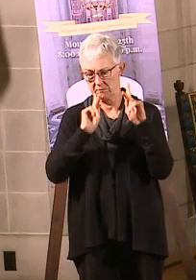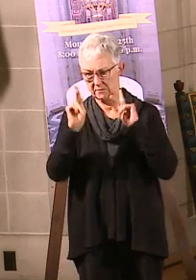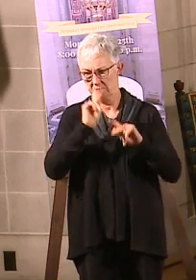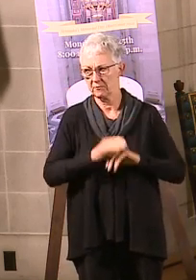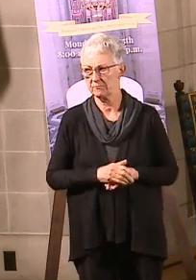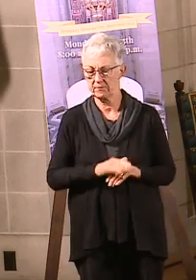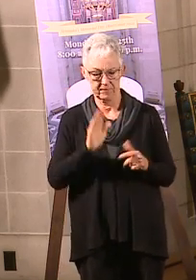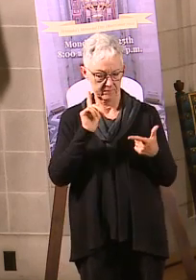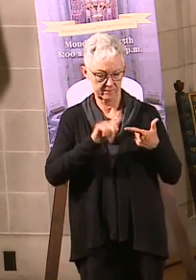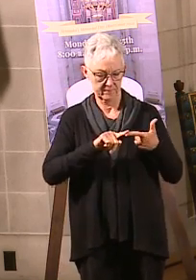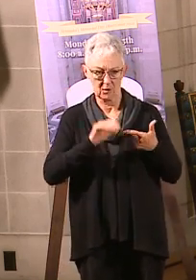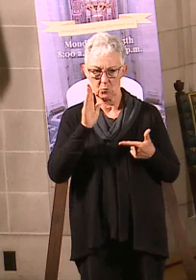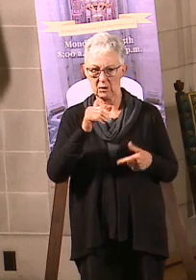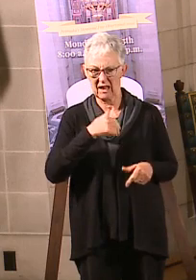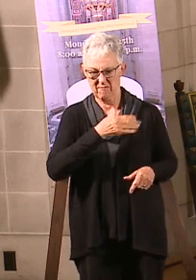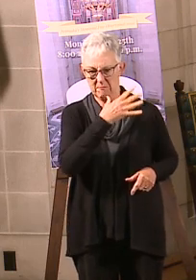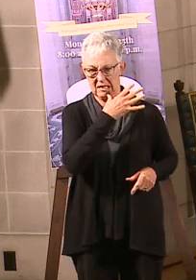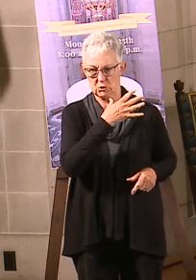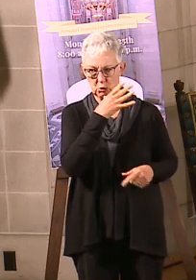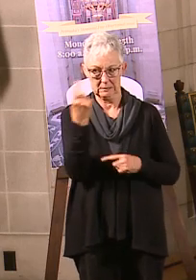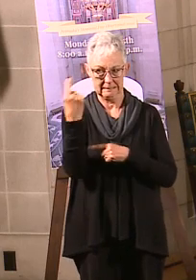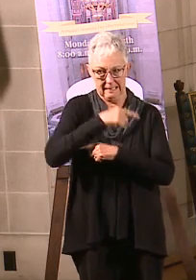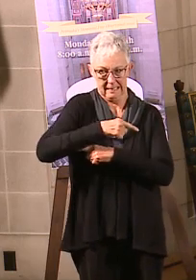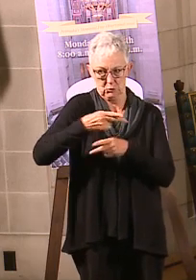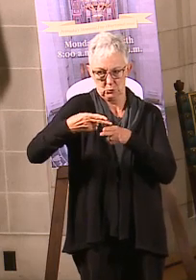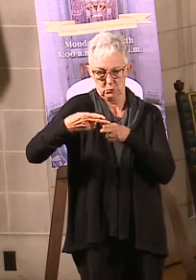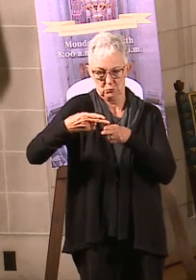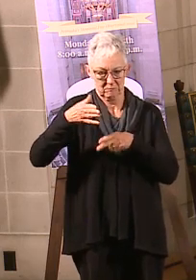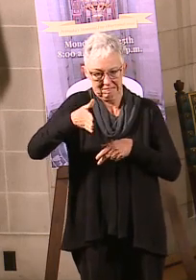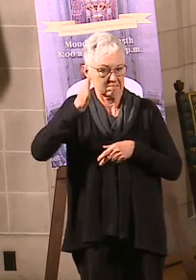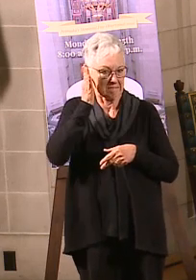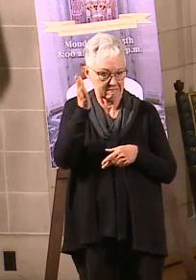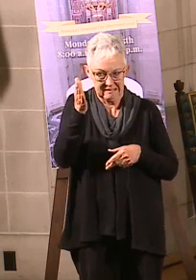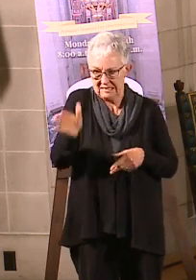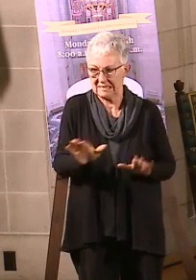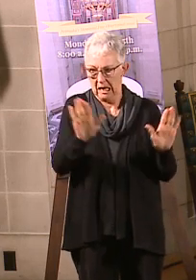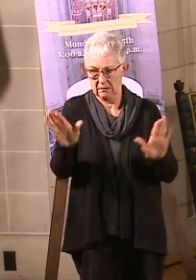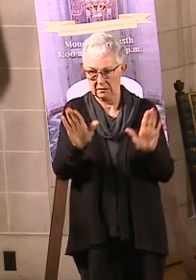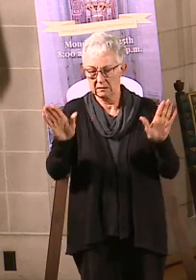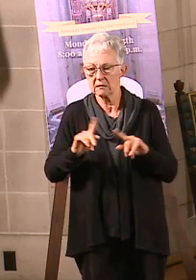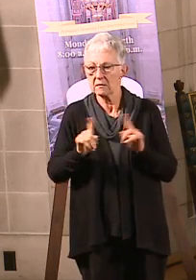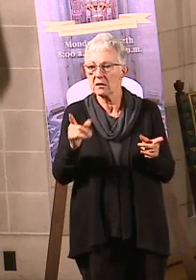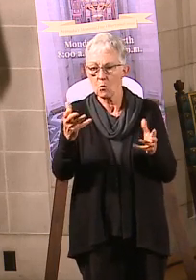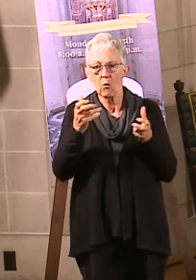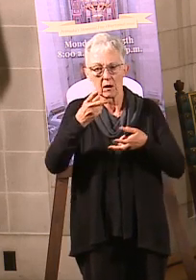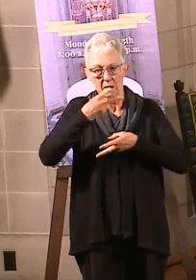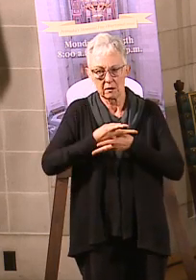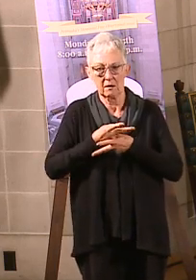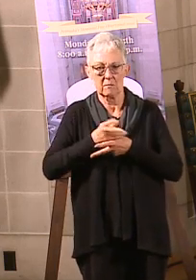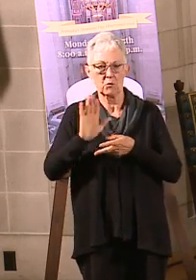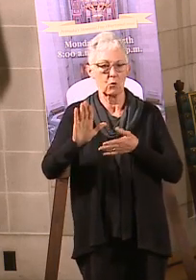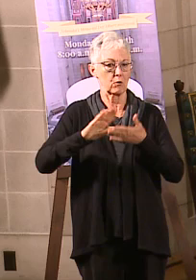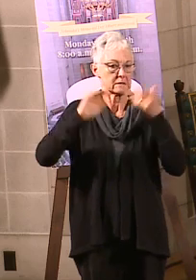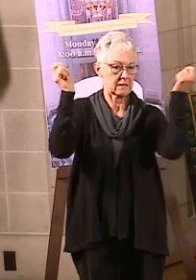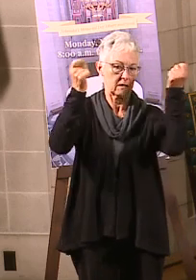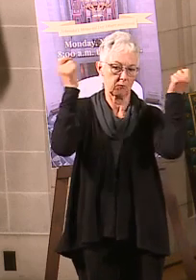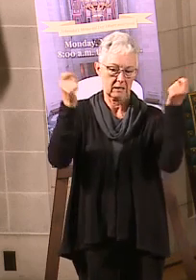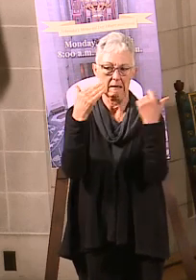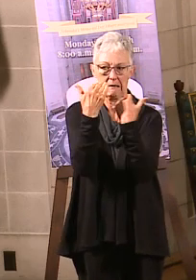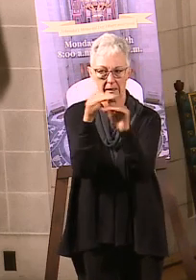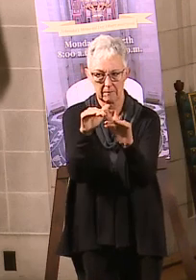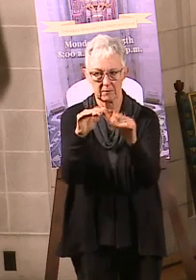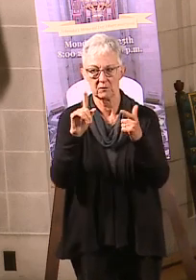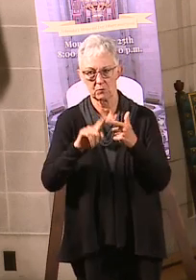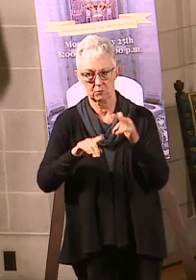have some more to talk about that. But we want people to, again, keep those limited celebrations to 10 people